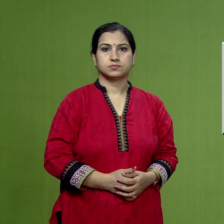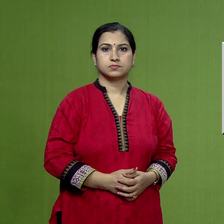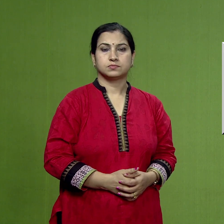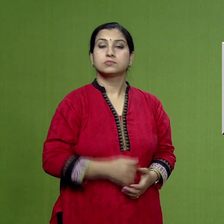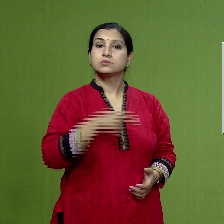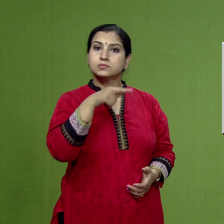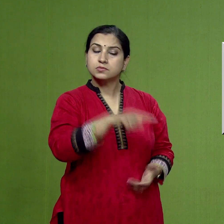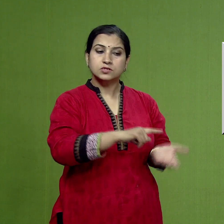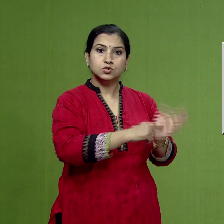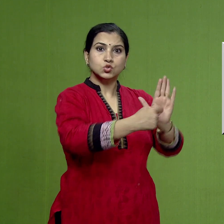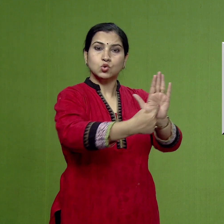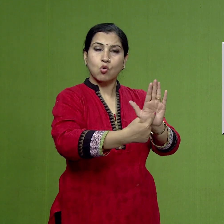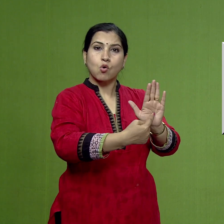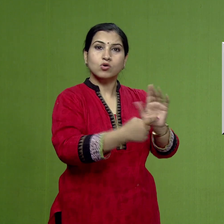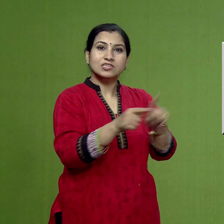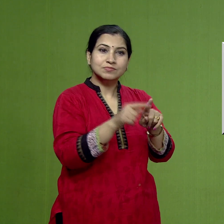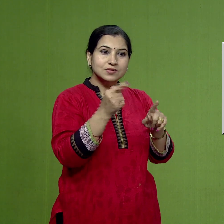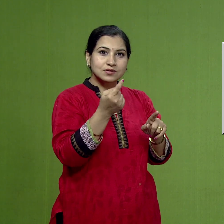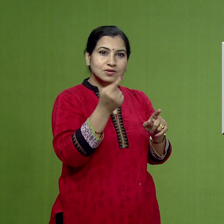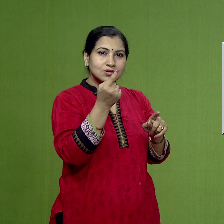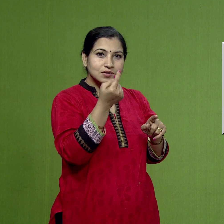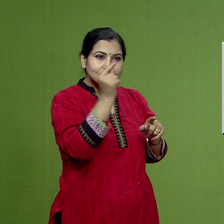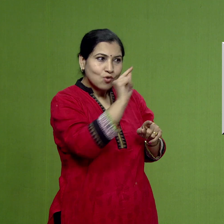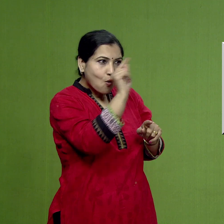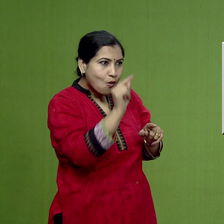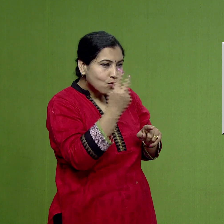This has been shown through dots.